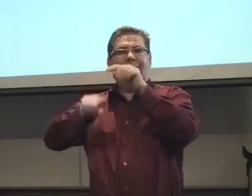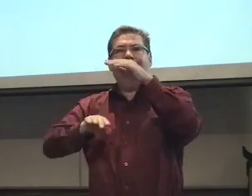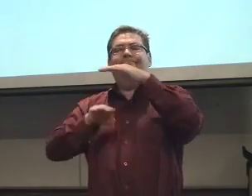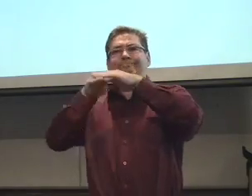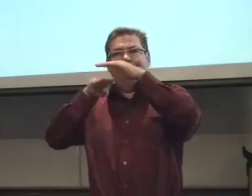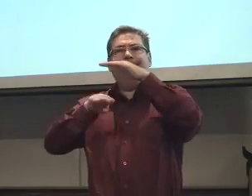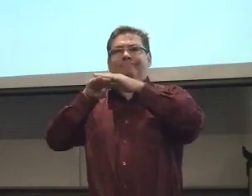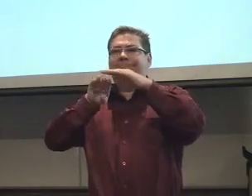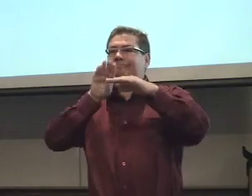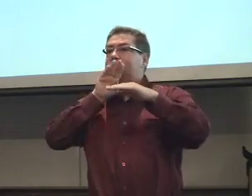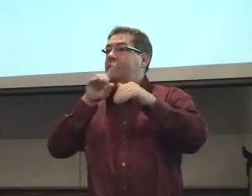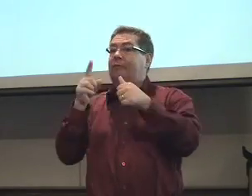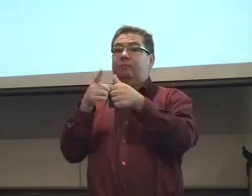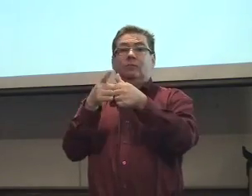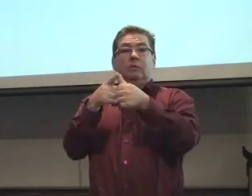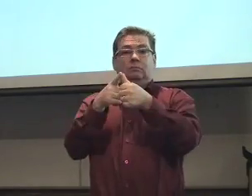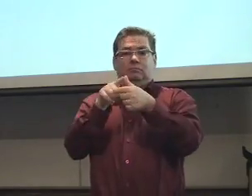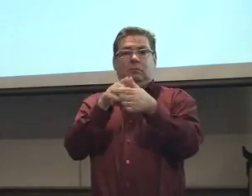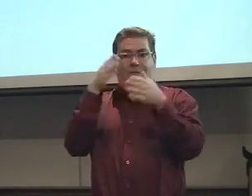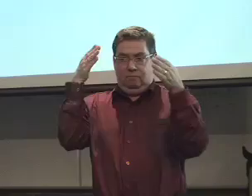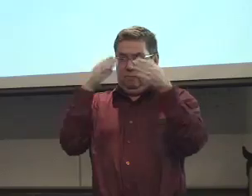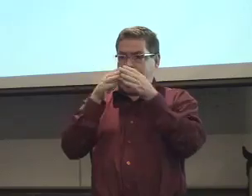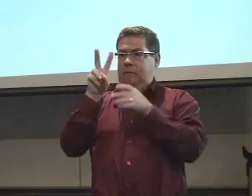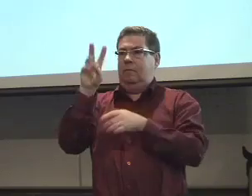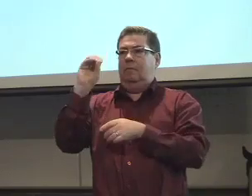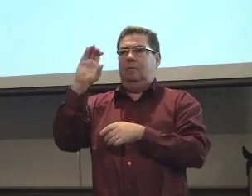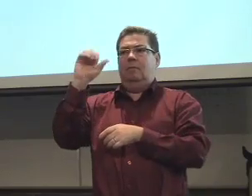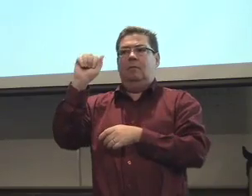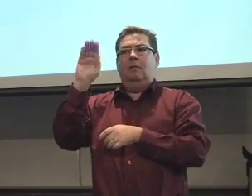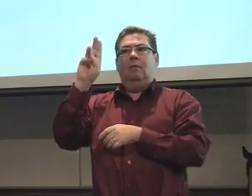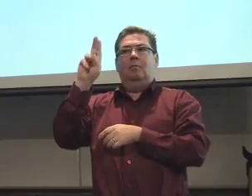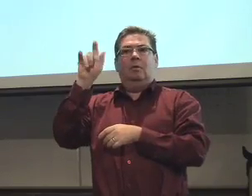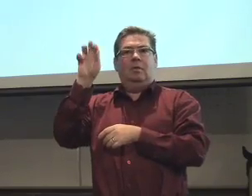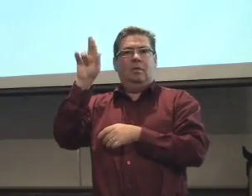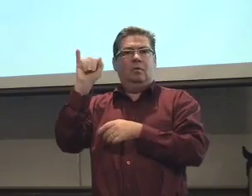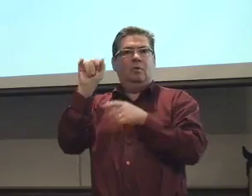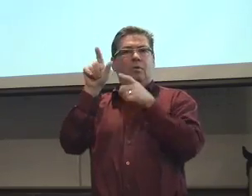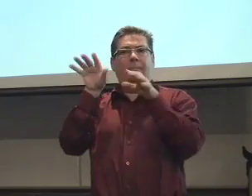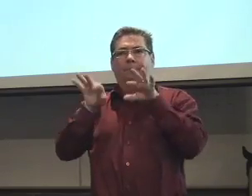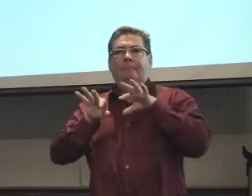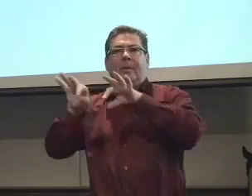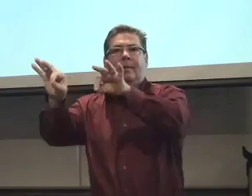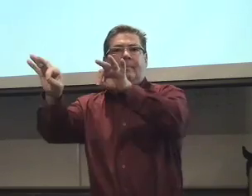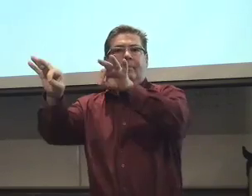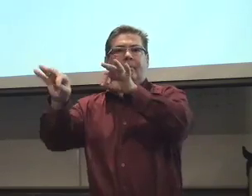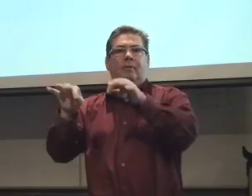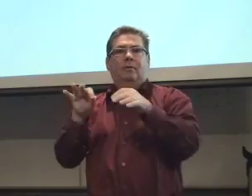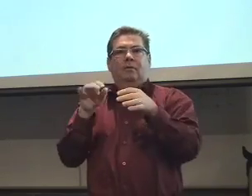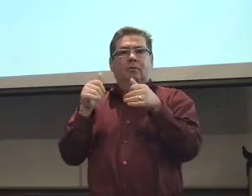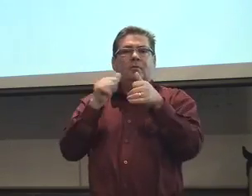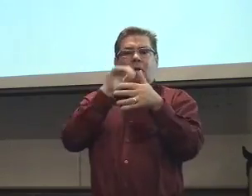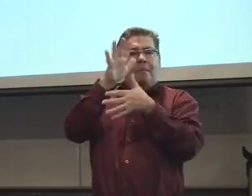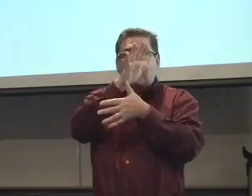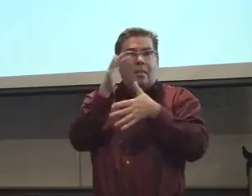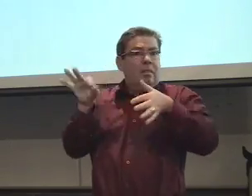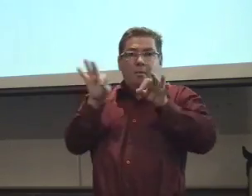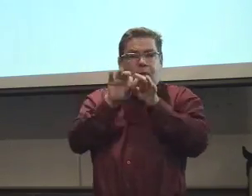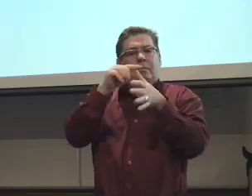area is vocabulary, and these aren't in order of what's most important. These are just 4 basic areas. Issues of vocabulary development.